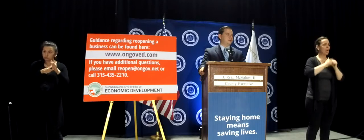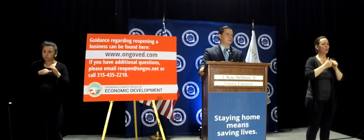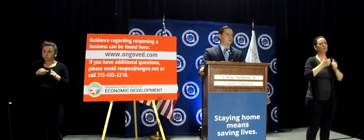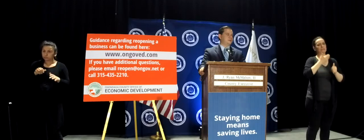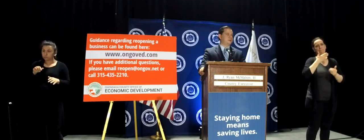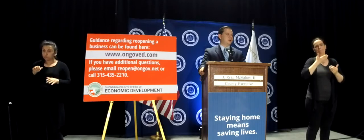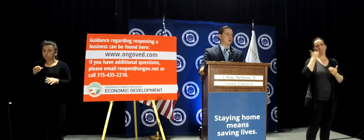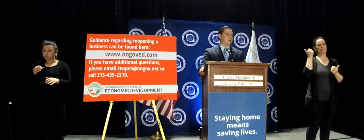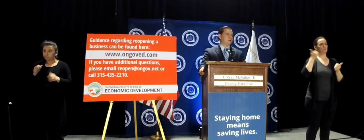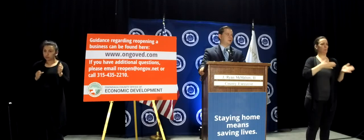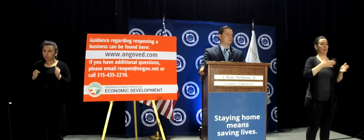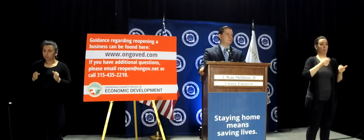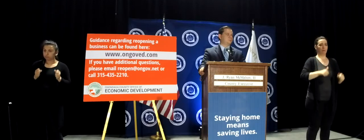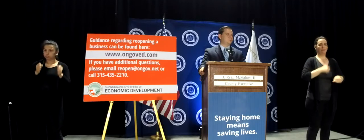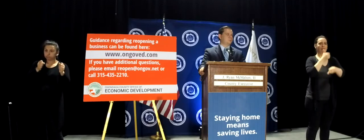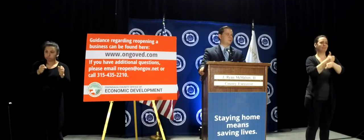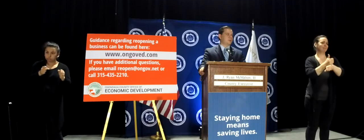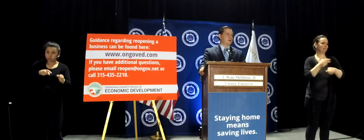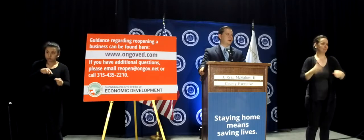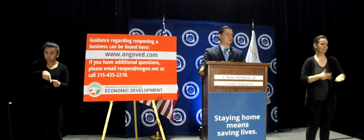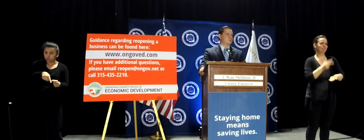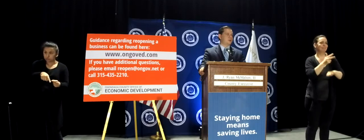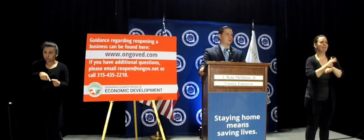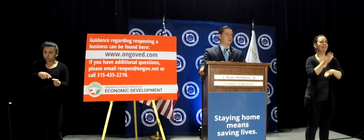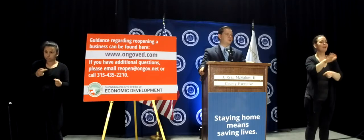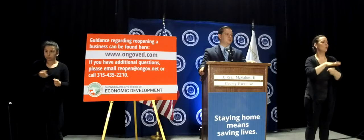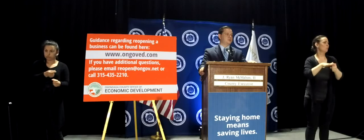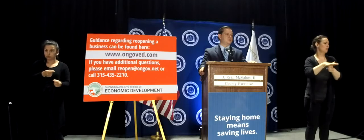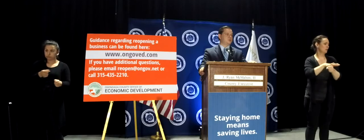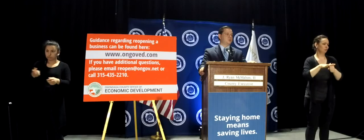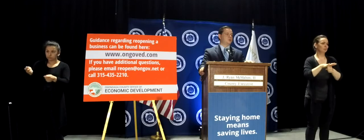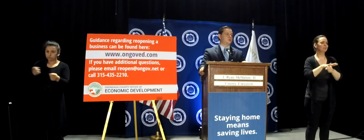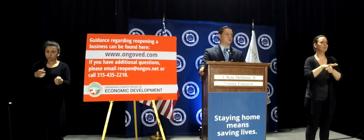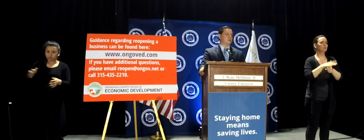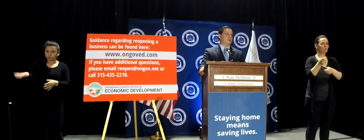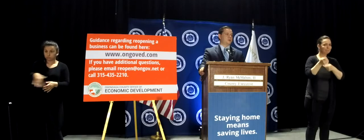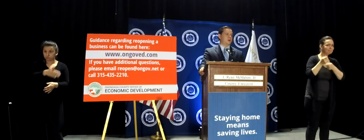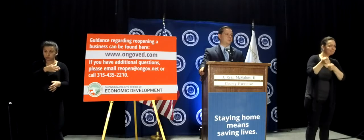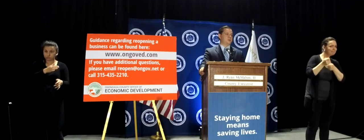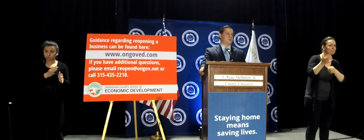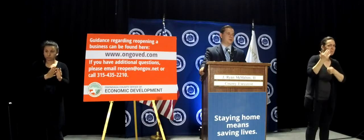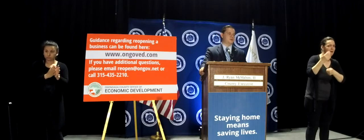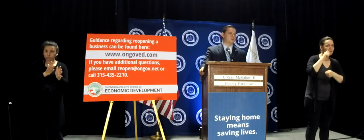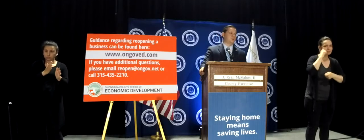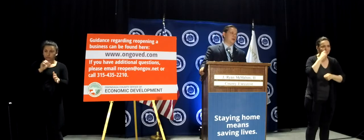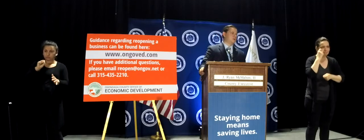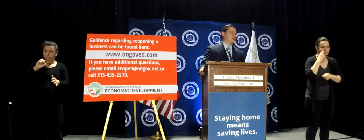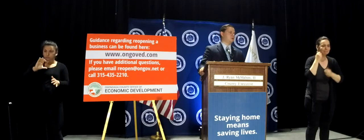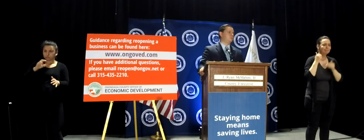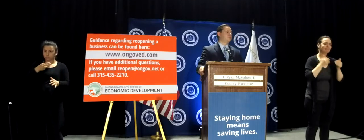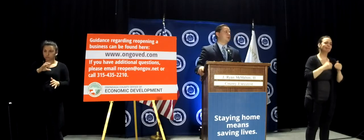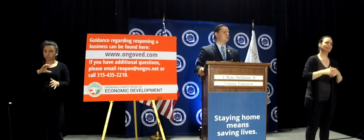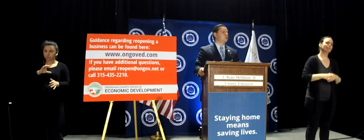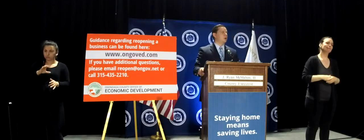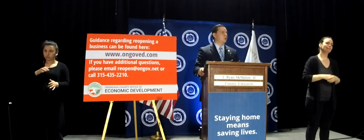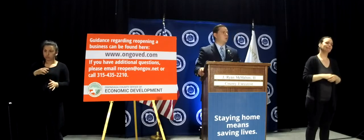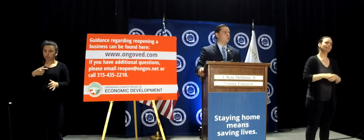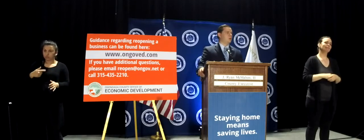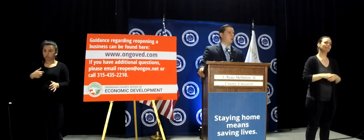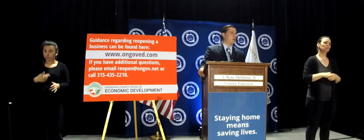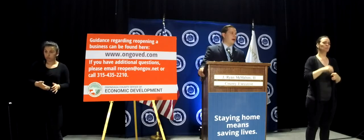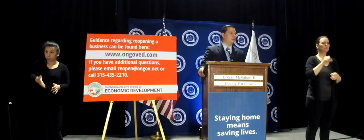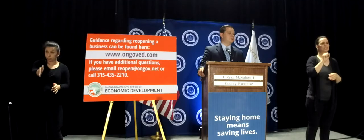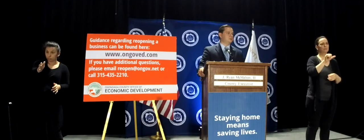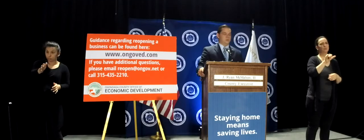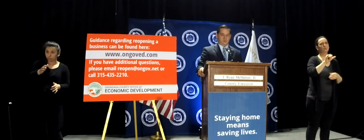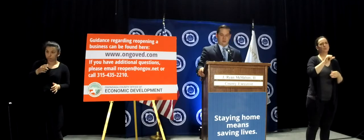lab to their neighborhood than it is maybe to get those individuals to come to the Syracuse Community Health Center. So we